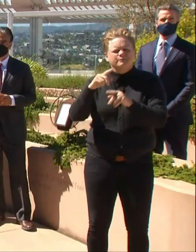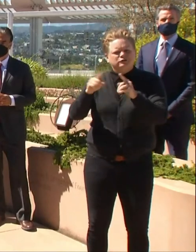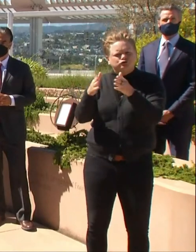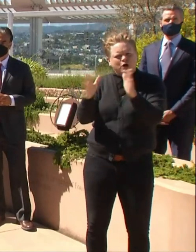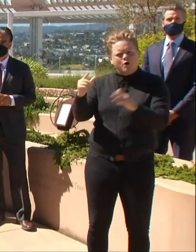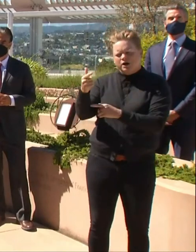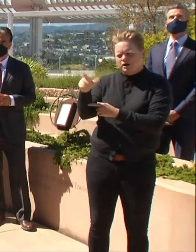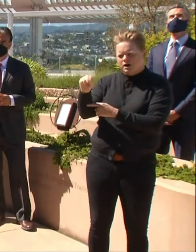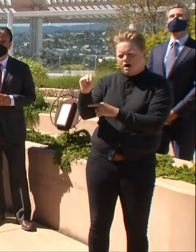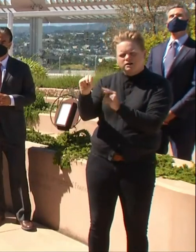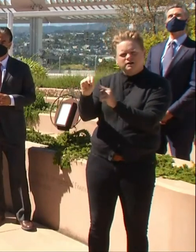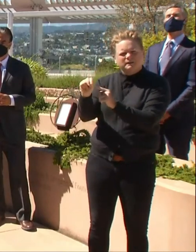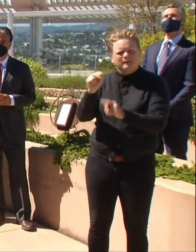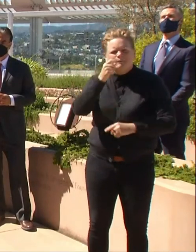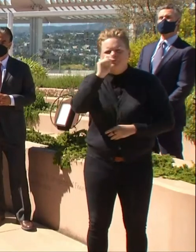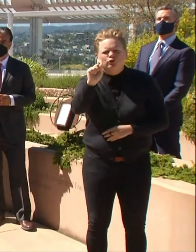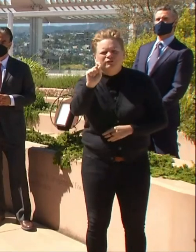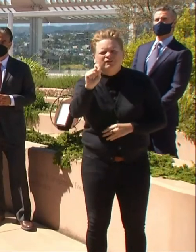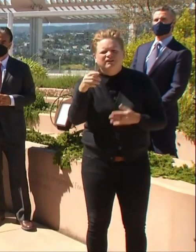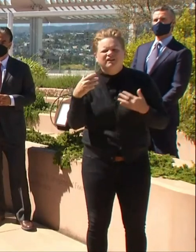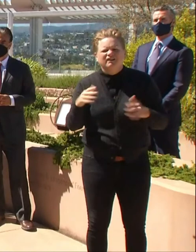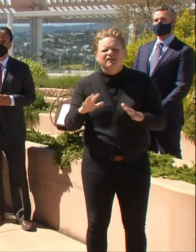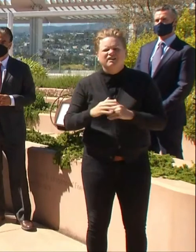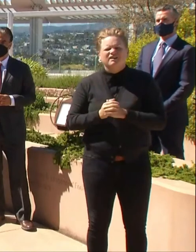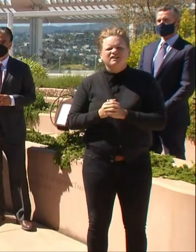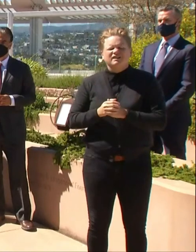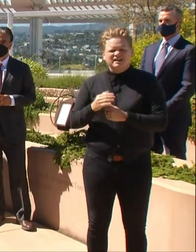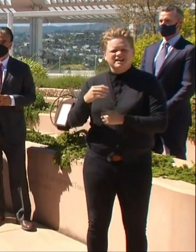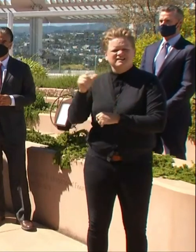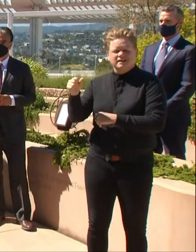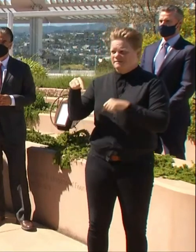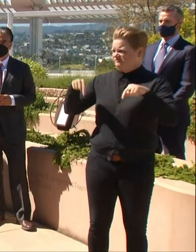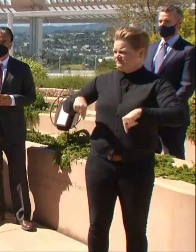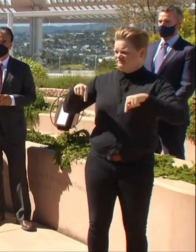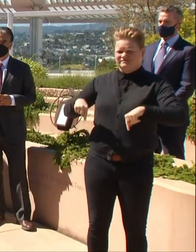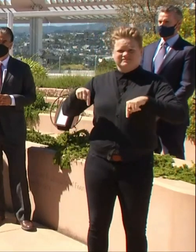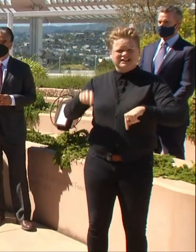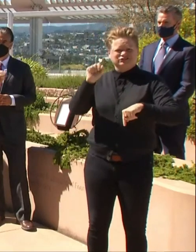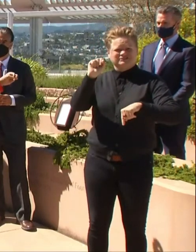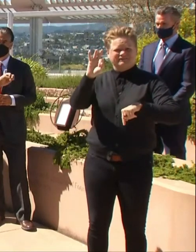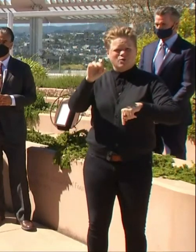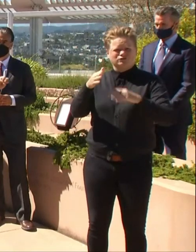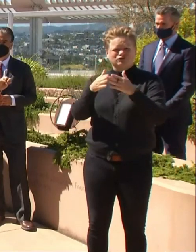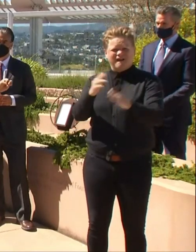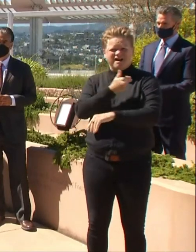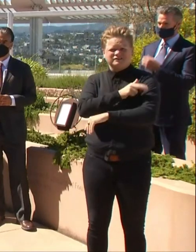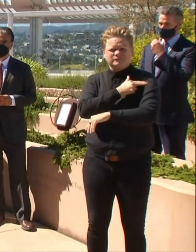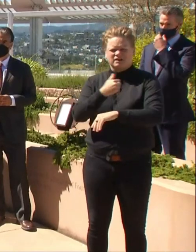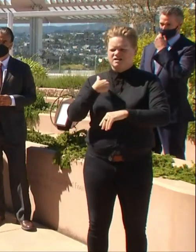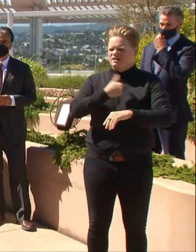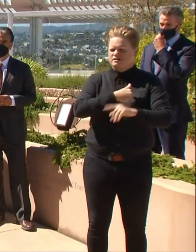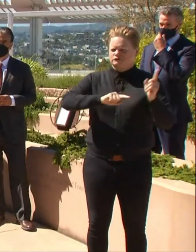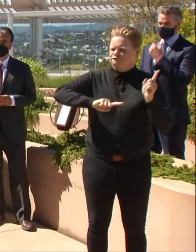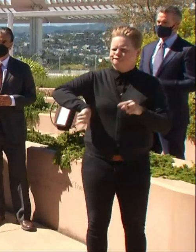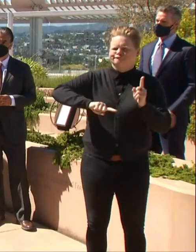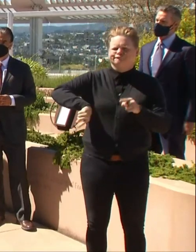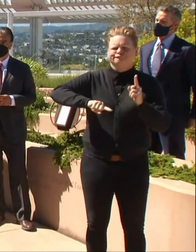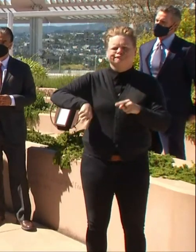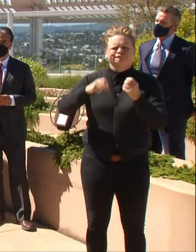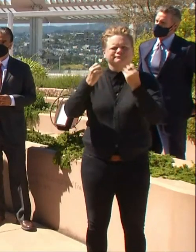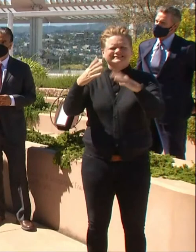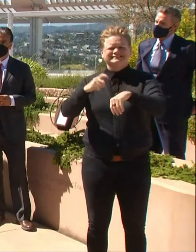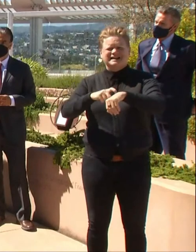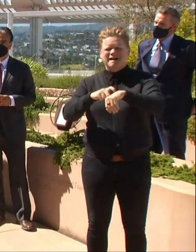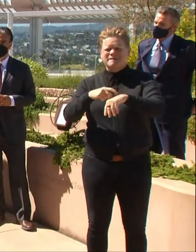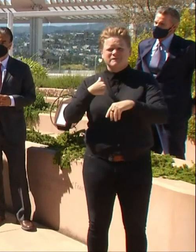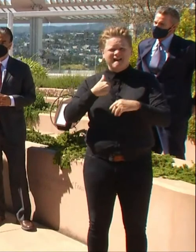Hospital. I can't tell you how many times I've been here after a friend that I grew up with was shot. We